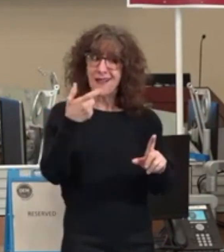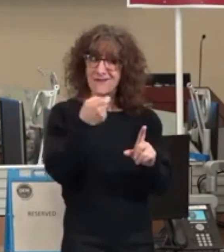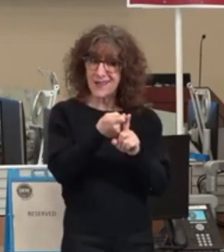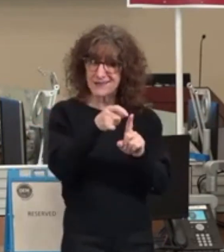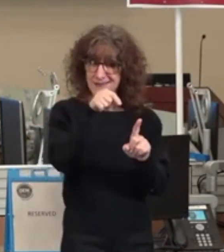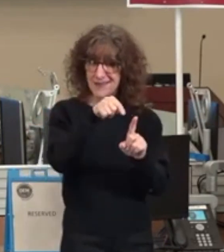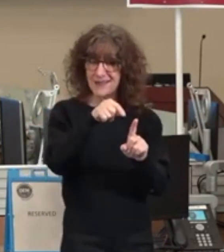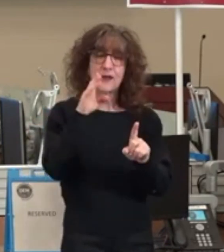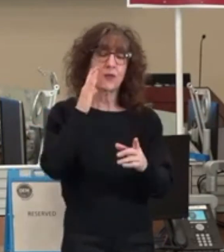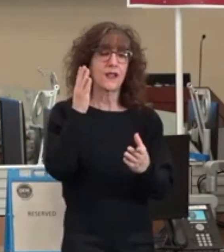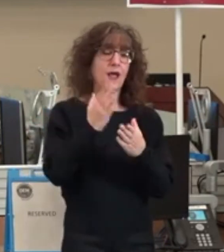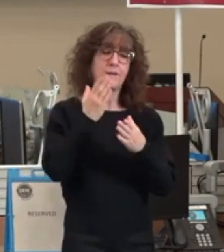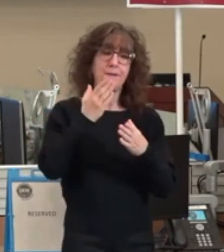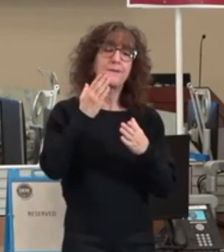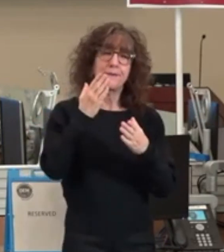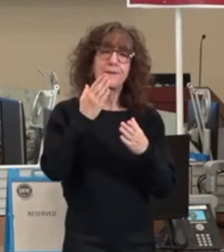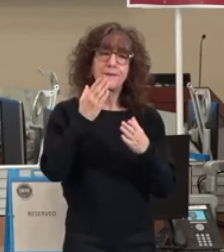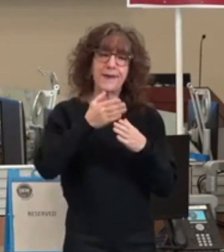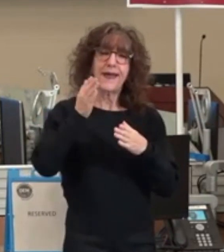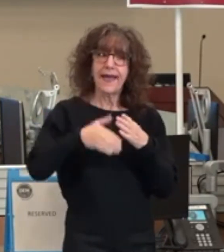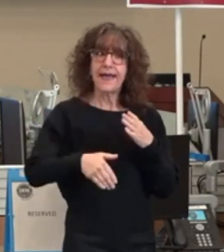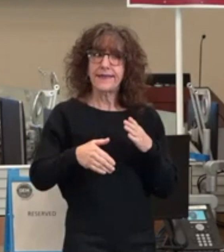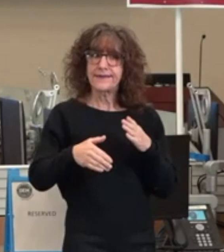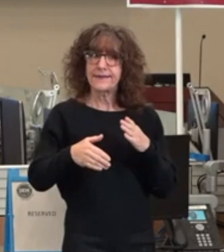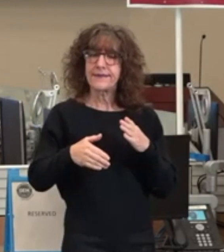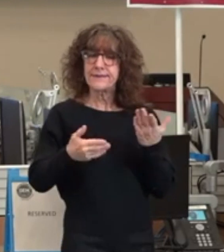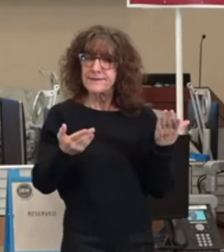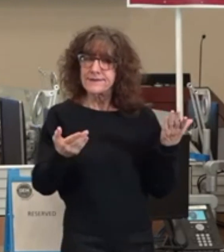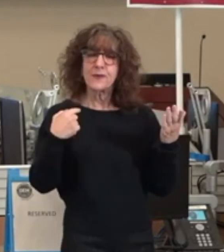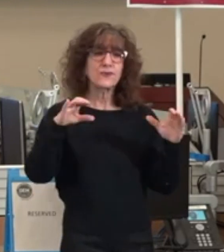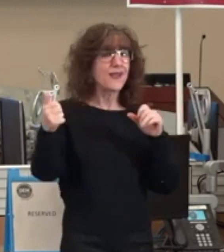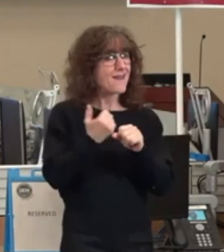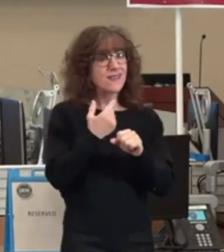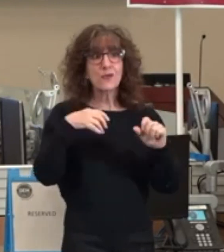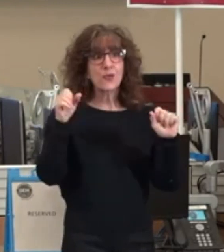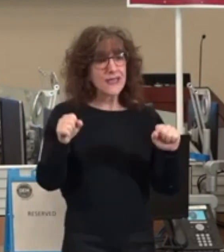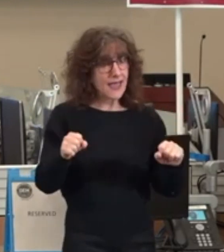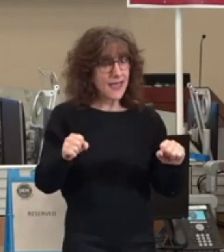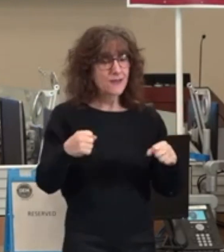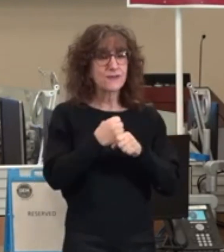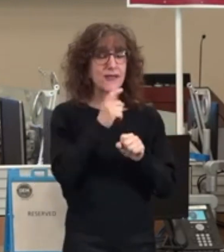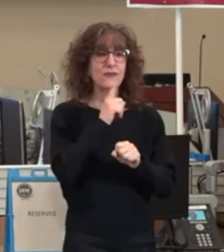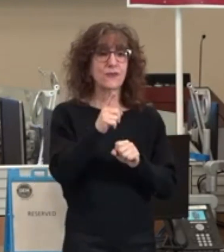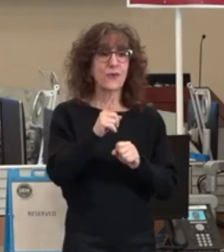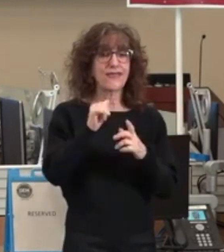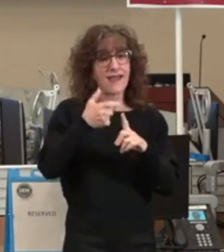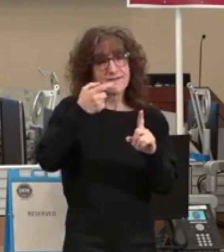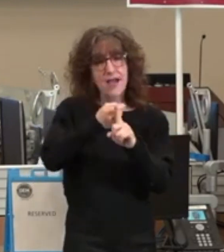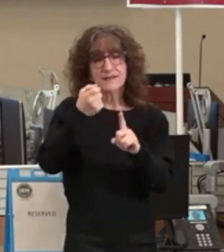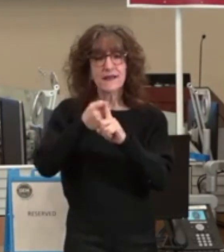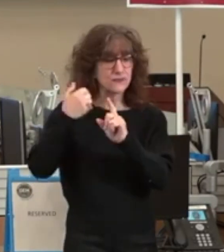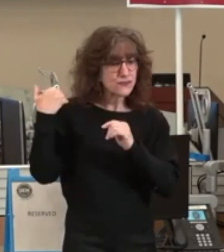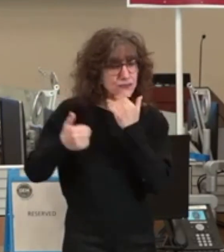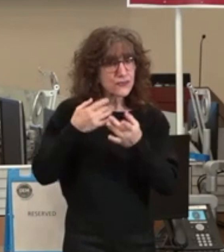vaccine will help us end this pandemic for good. And so we are doing everything that we can to ensure that vaccinations